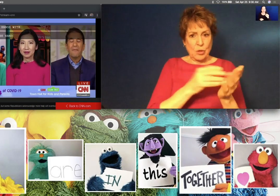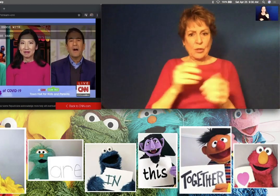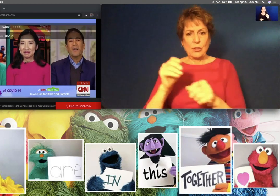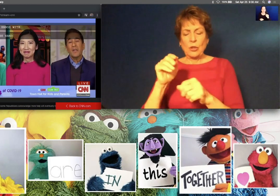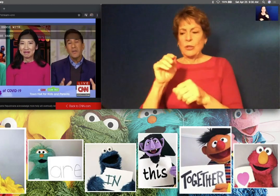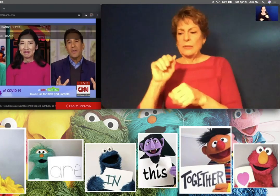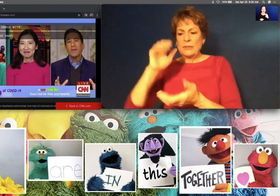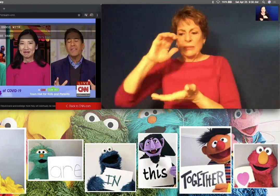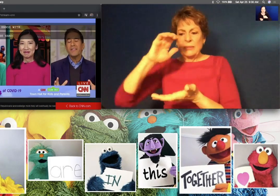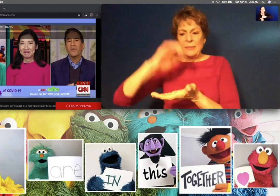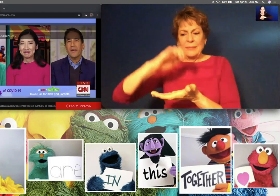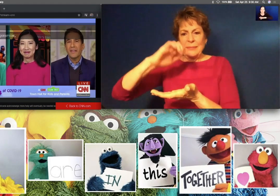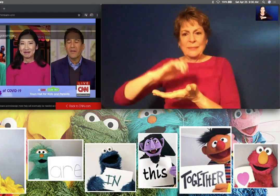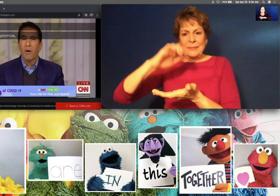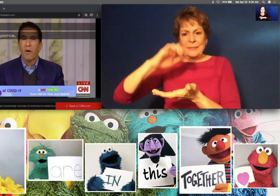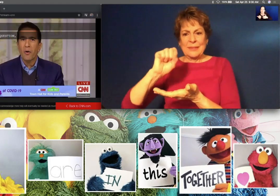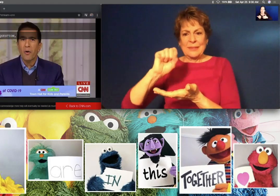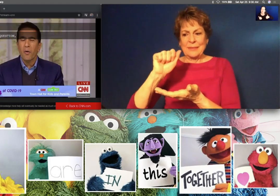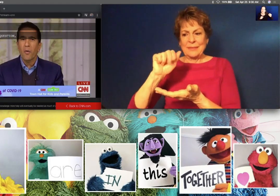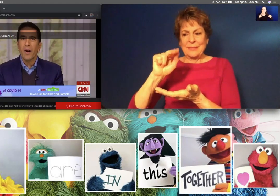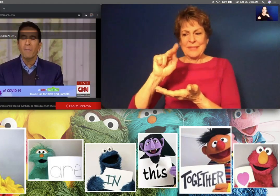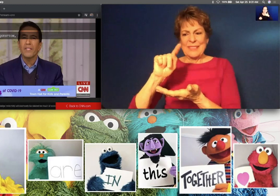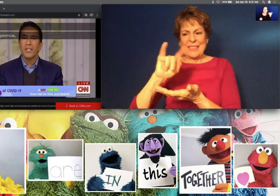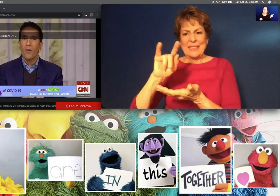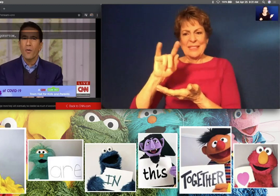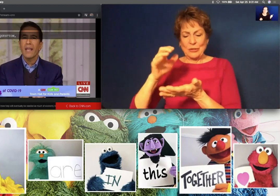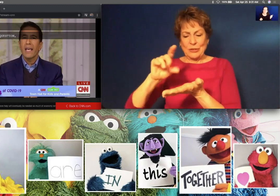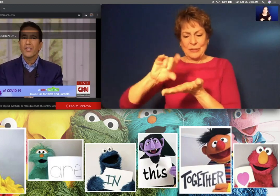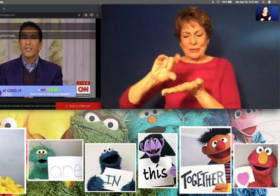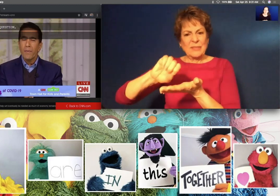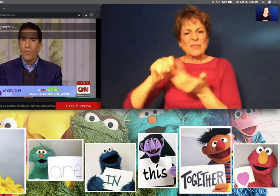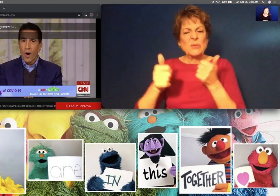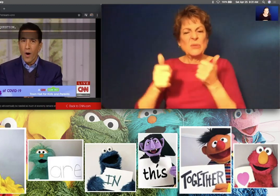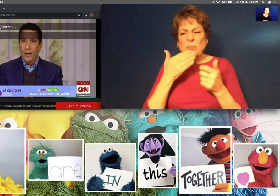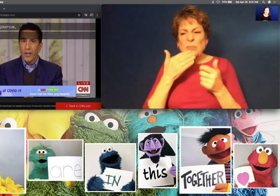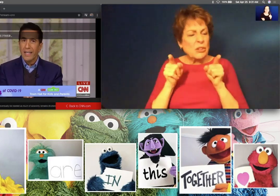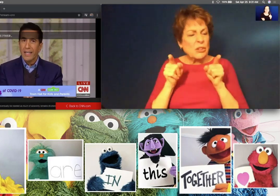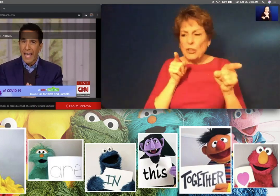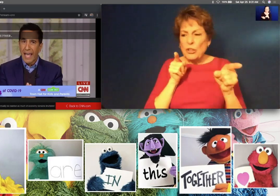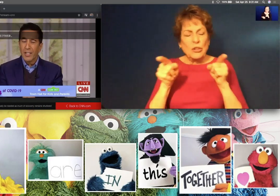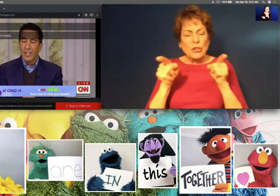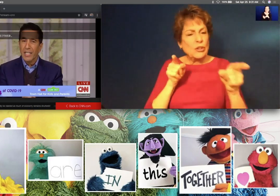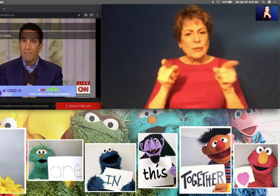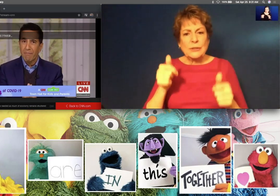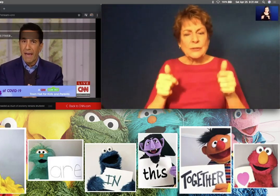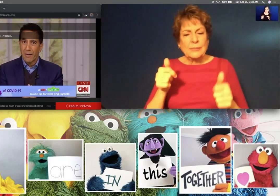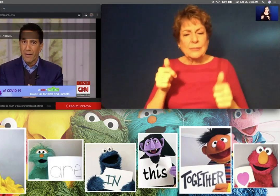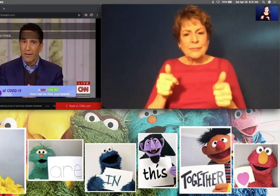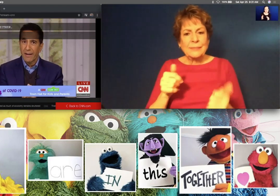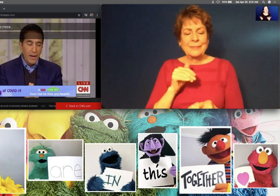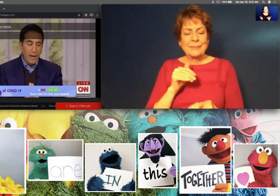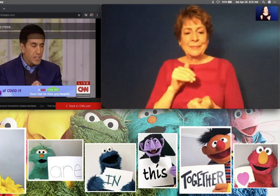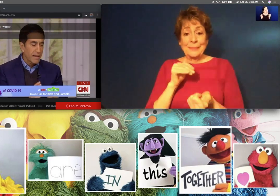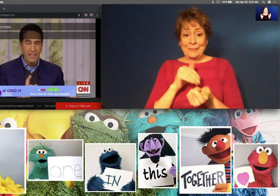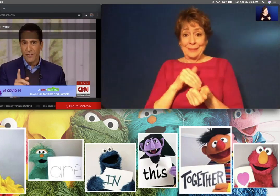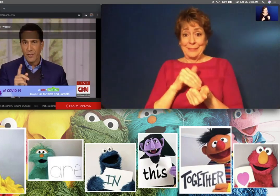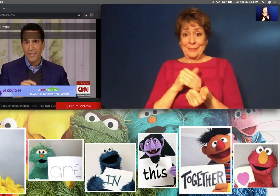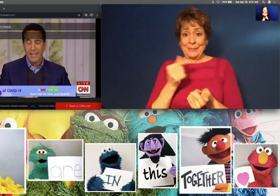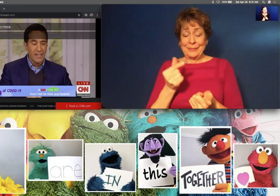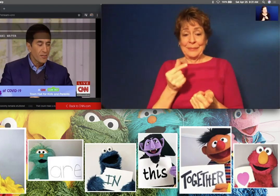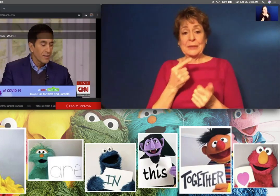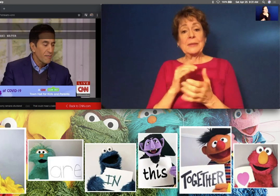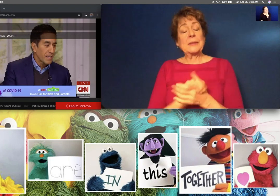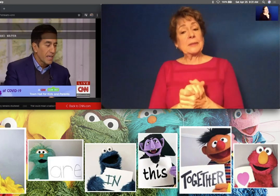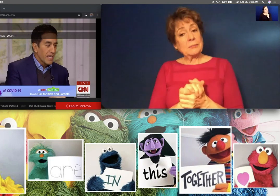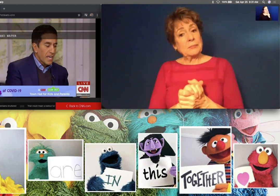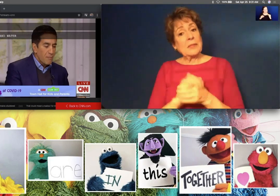Yeah, well, you can do either, but both will work. But you know what? Soap and water can actually be better. And I want to explain this for a second,